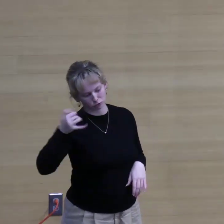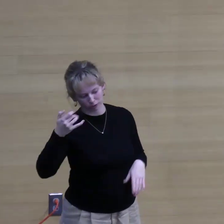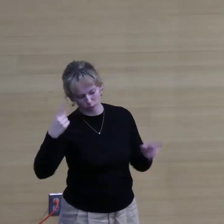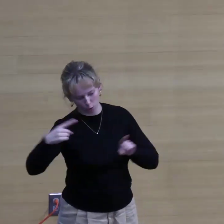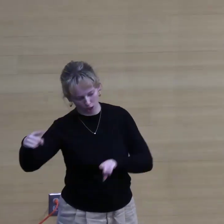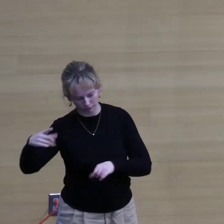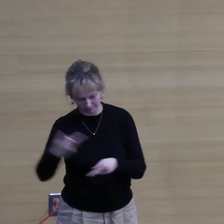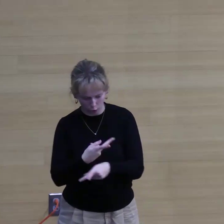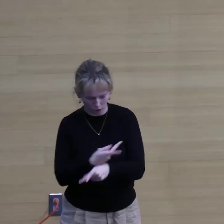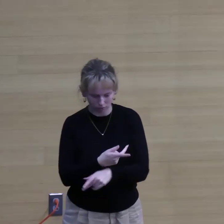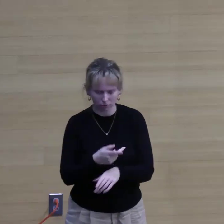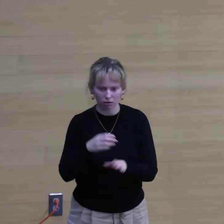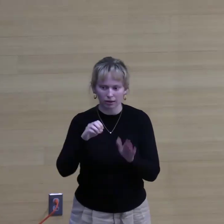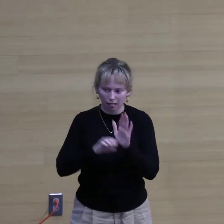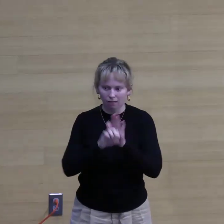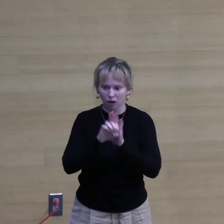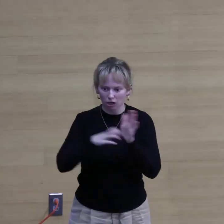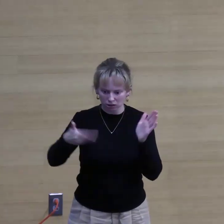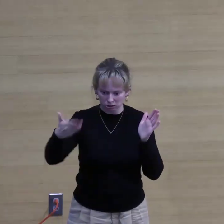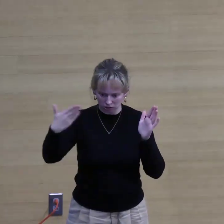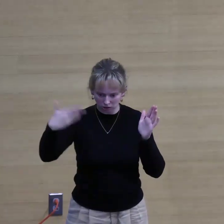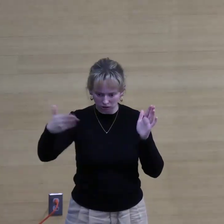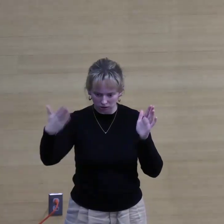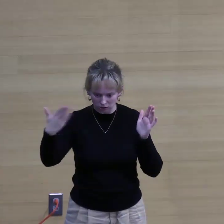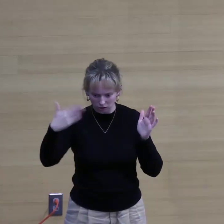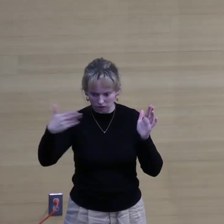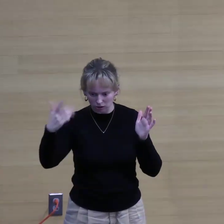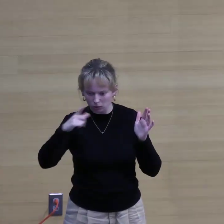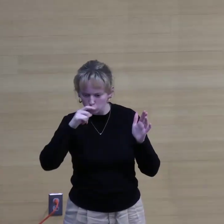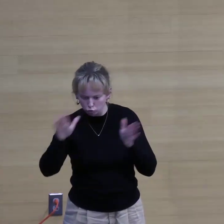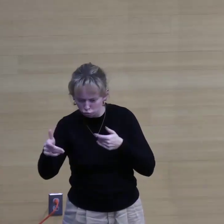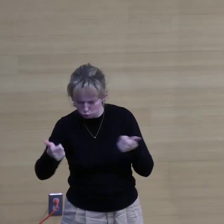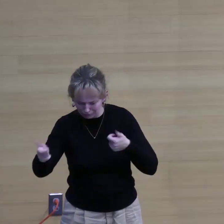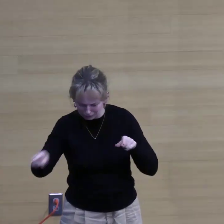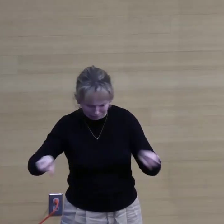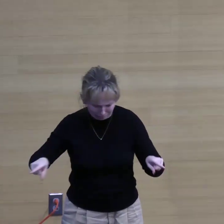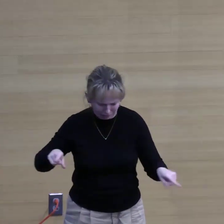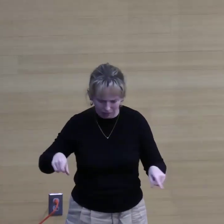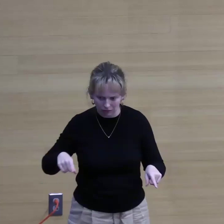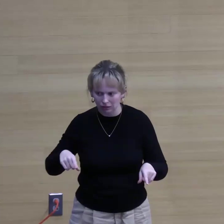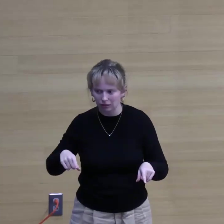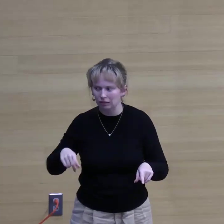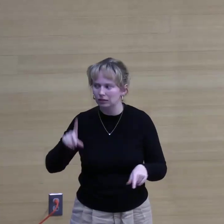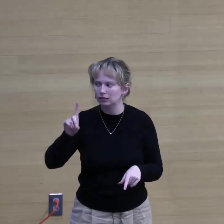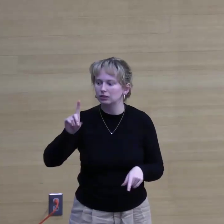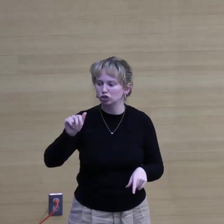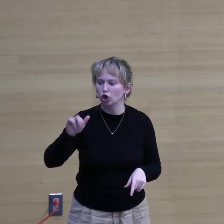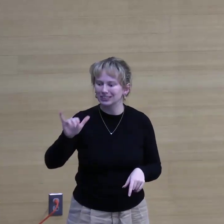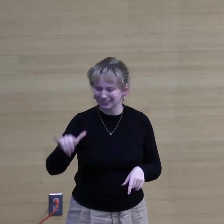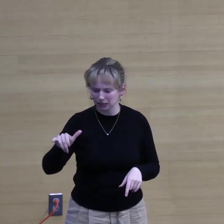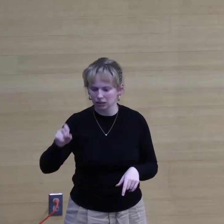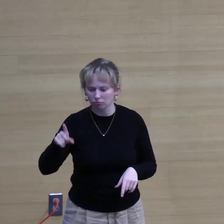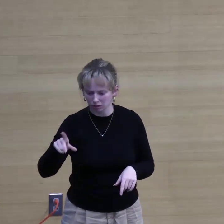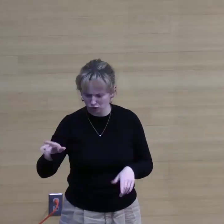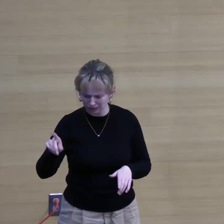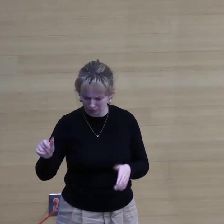going on. We're in the elevator and we're flipping through the binder, we're like, whose room is that? Whose room is that? Okay, it's Darcy's room. Okay, what's